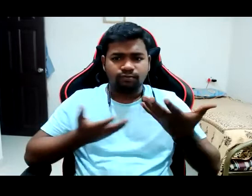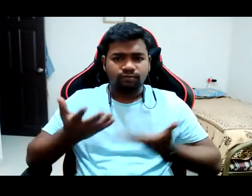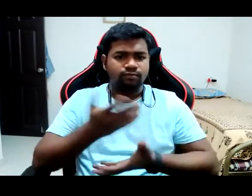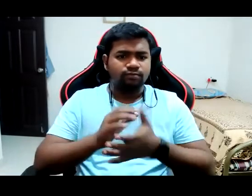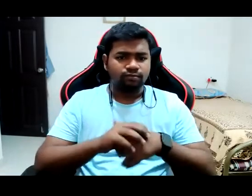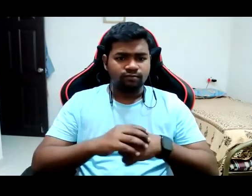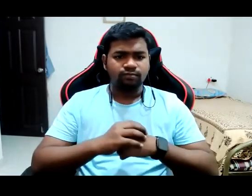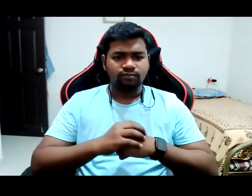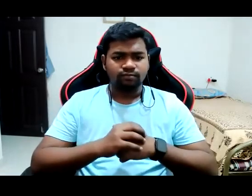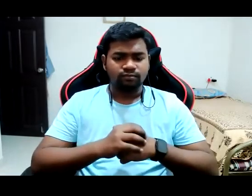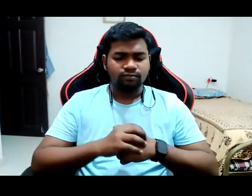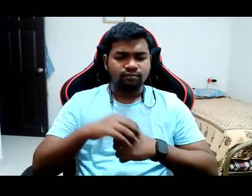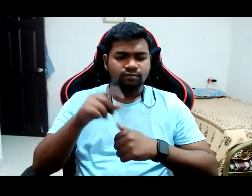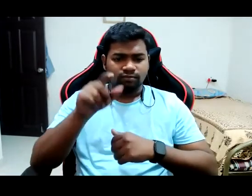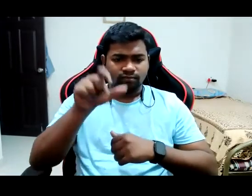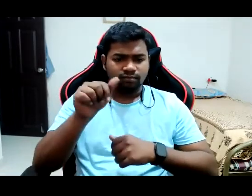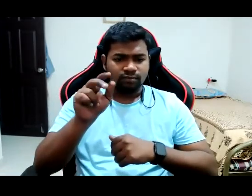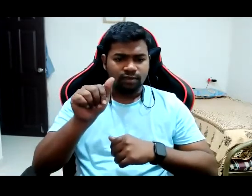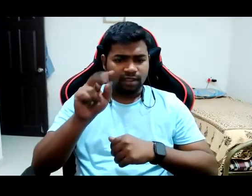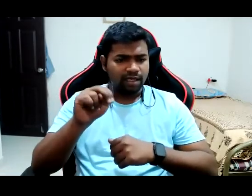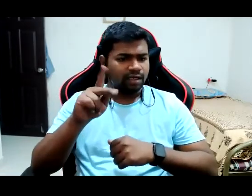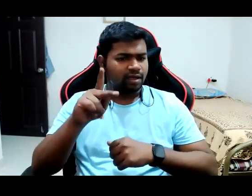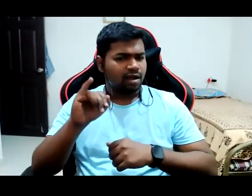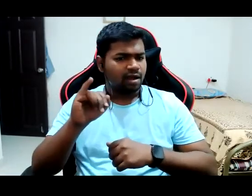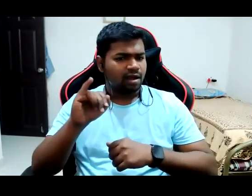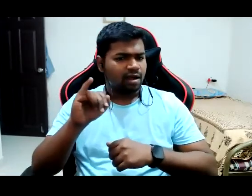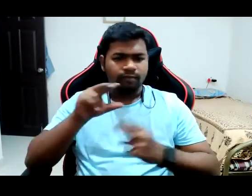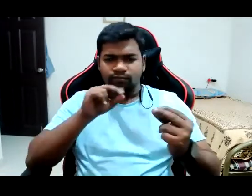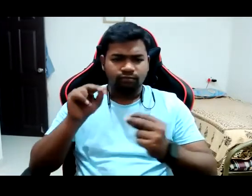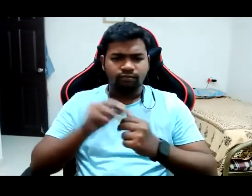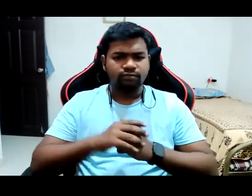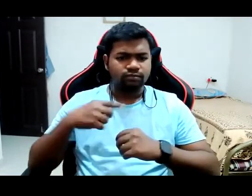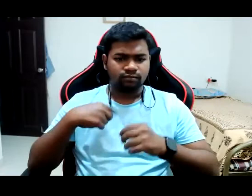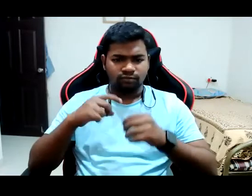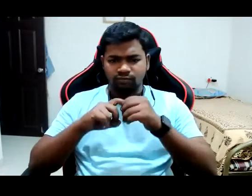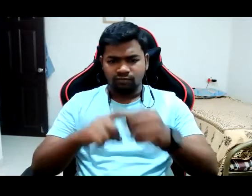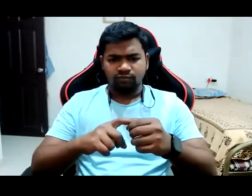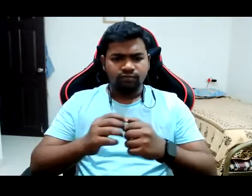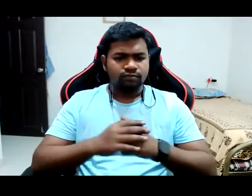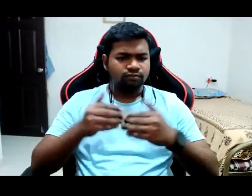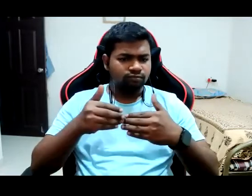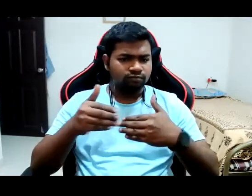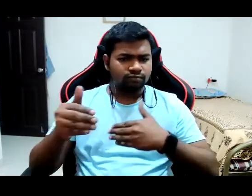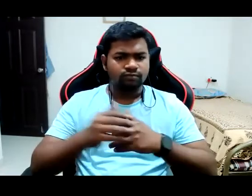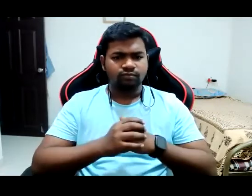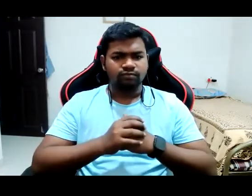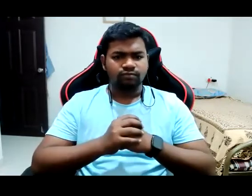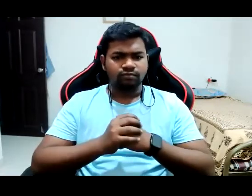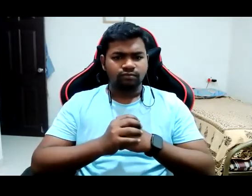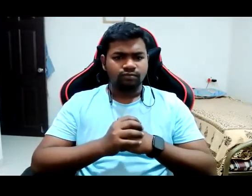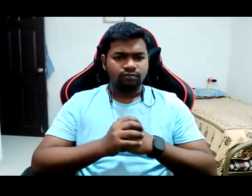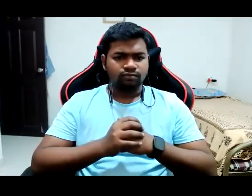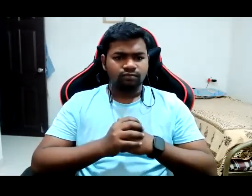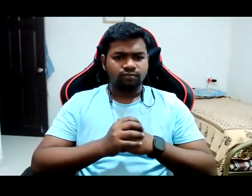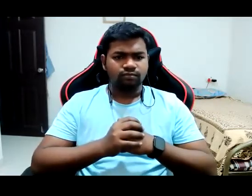side. Yes, Ankit. So Karthik, I have a couple of questions, but I think it is better to ask, as it goes, or what do you think? Okay. All right. Sounds